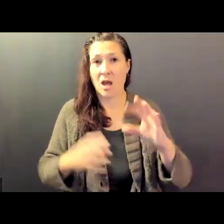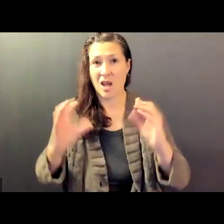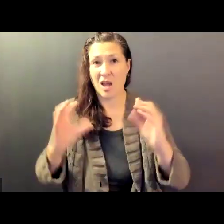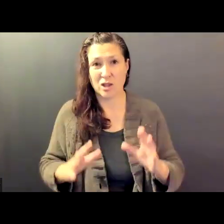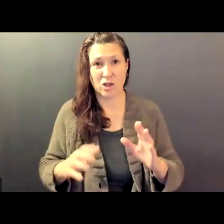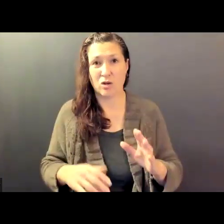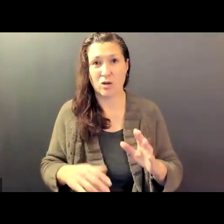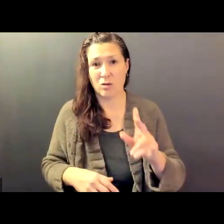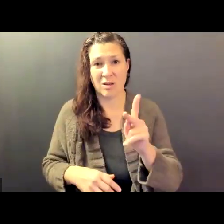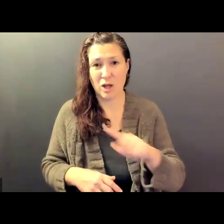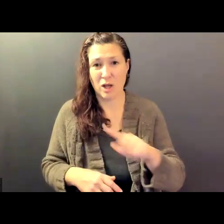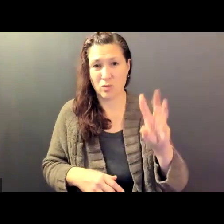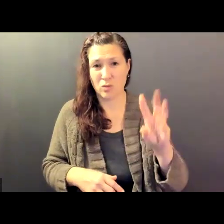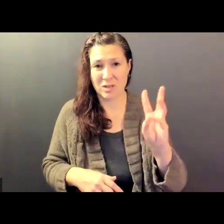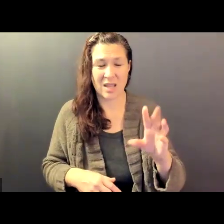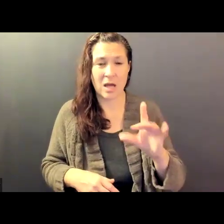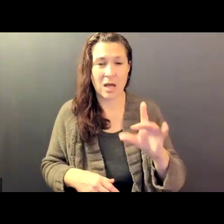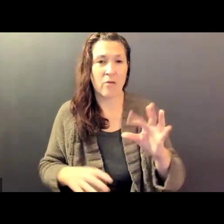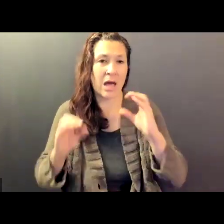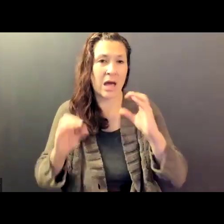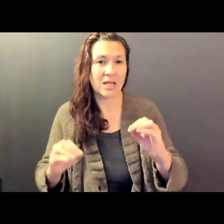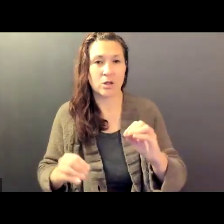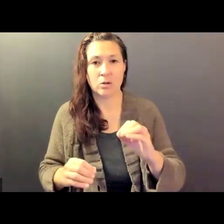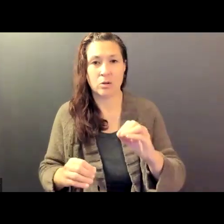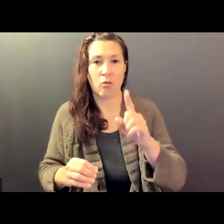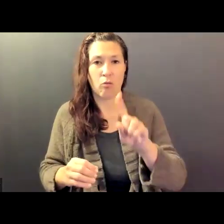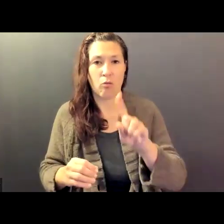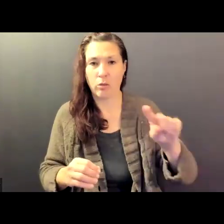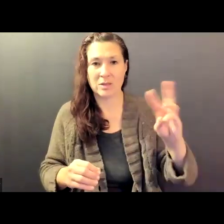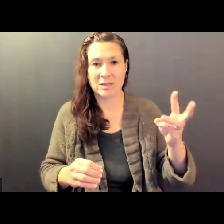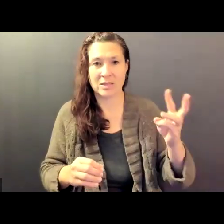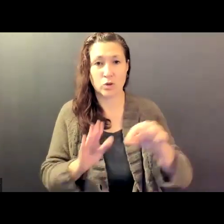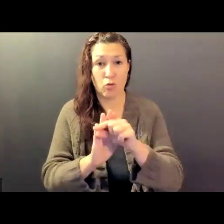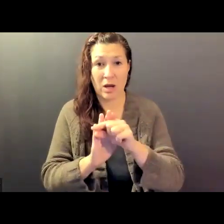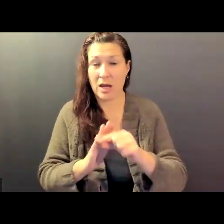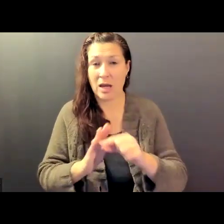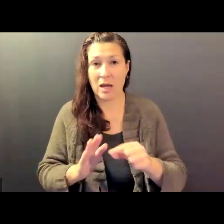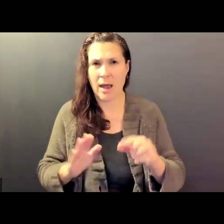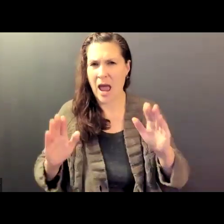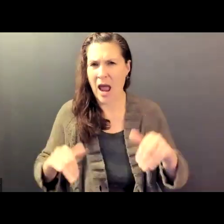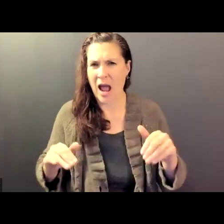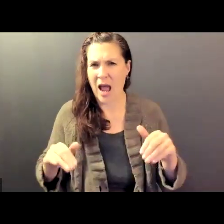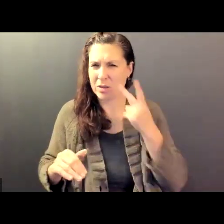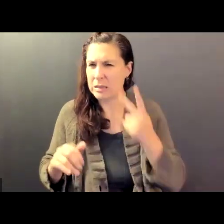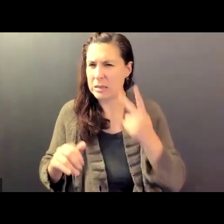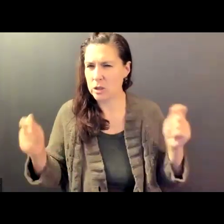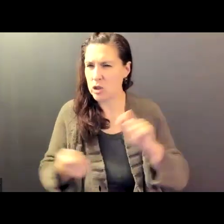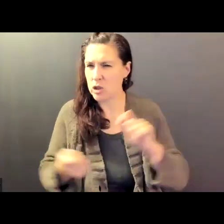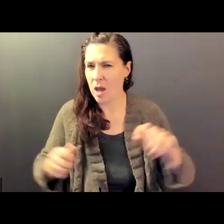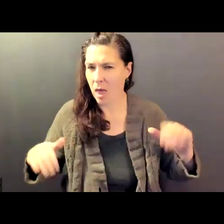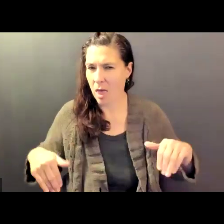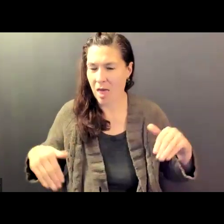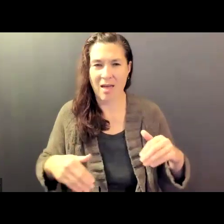teach in grades 1 through 6, which is a majority of teachers in K-6, you haven't necessarily felt a huge amount of change in what